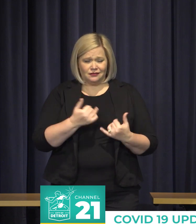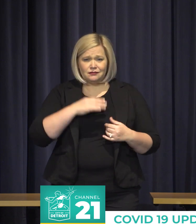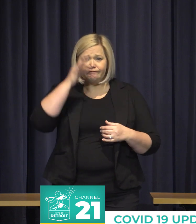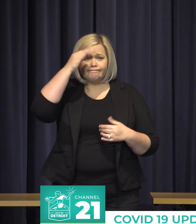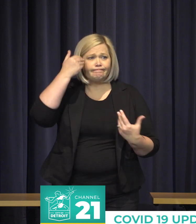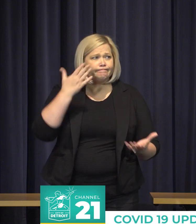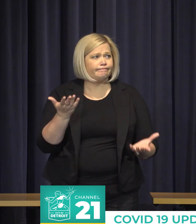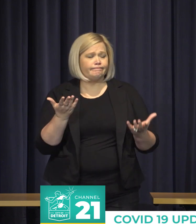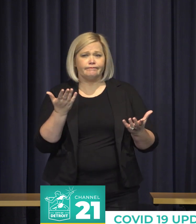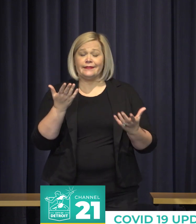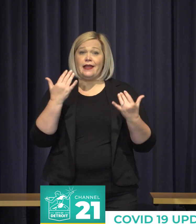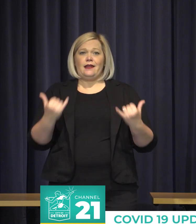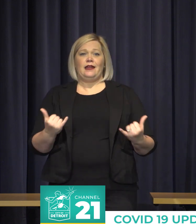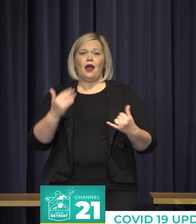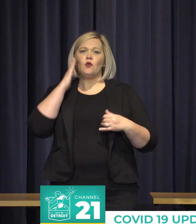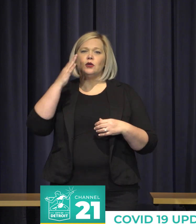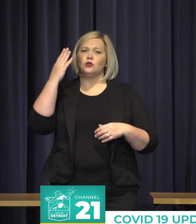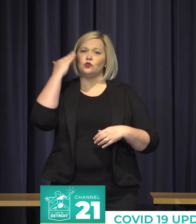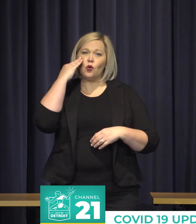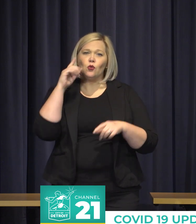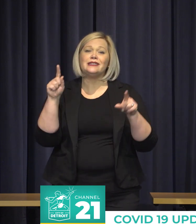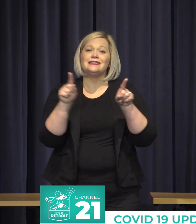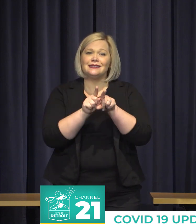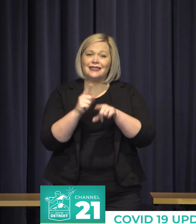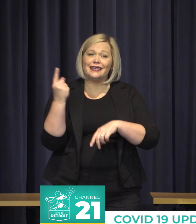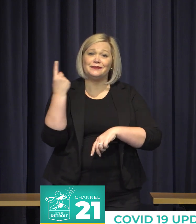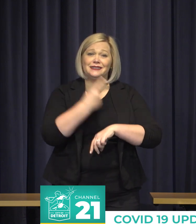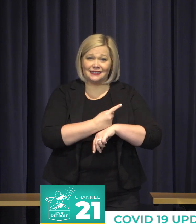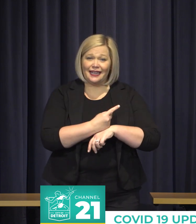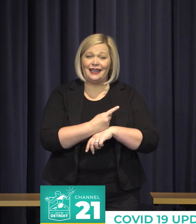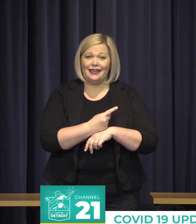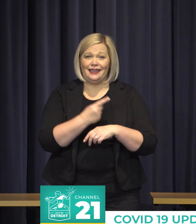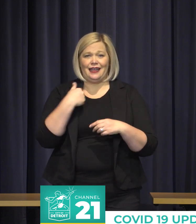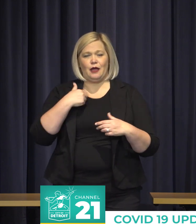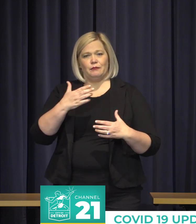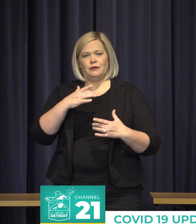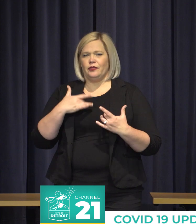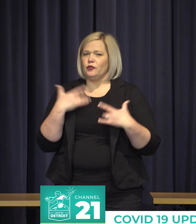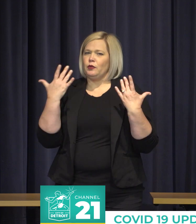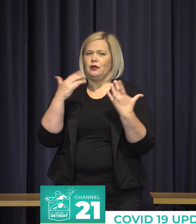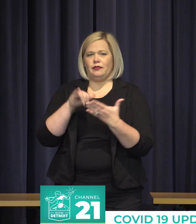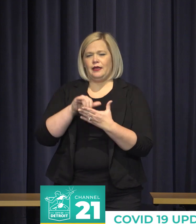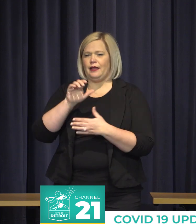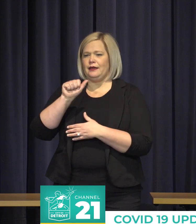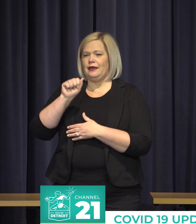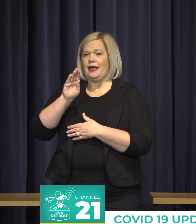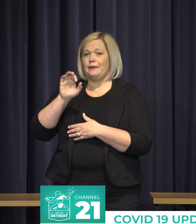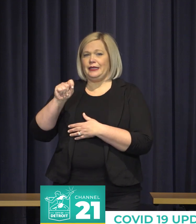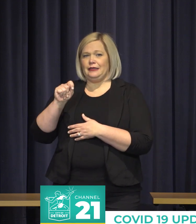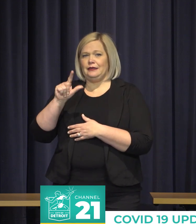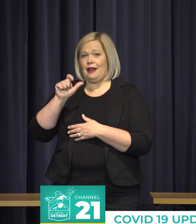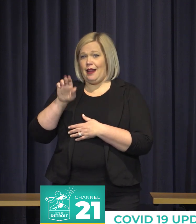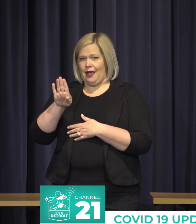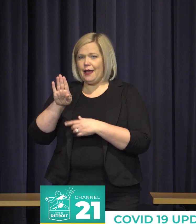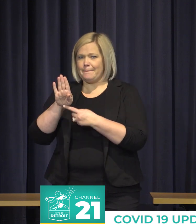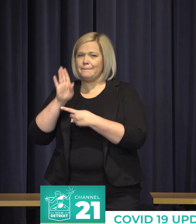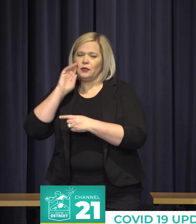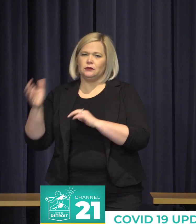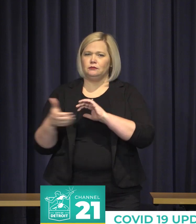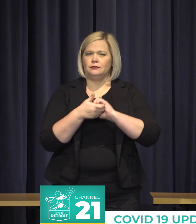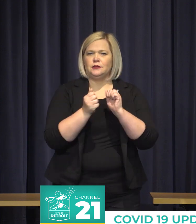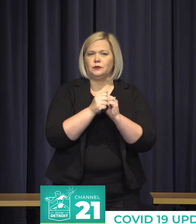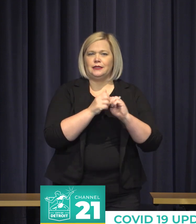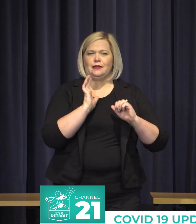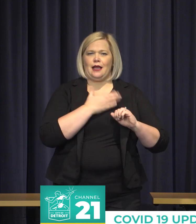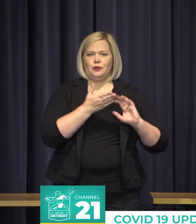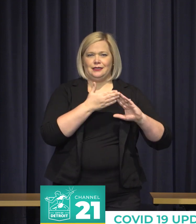so I'm really pleased that Abbott Laboratories is partnering with the city of Detroit. And